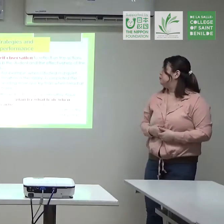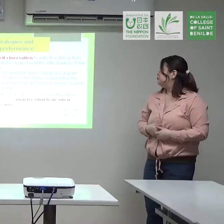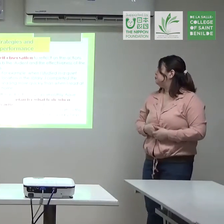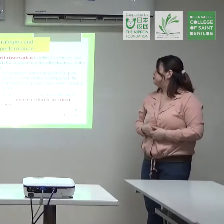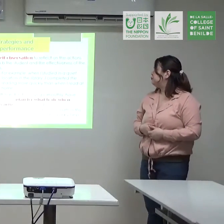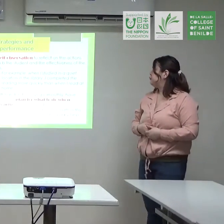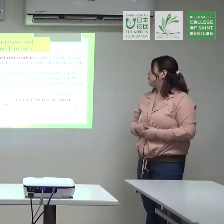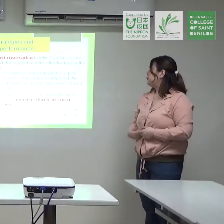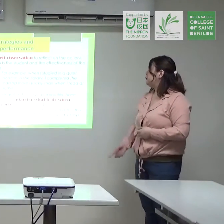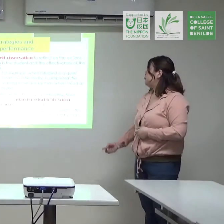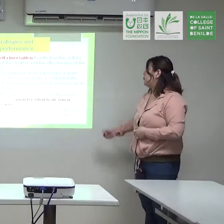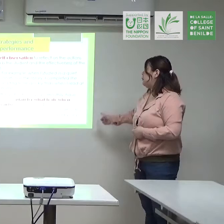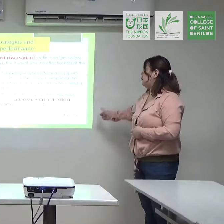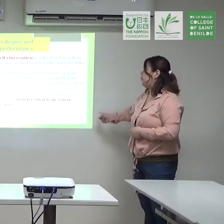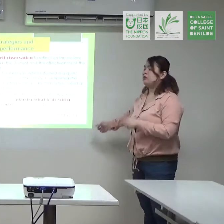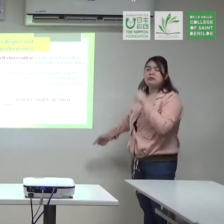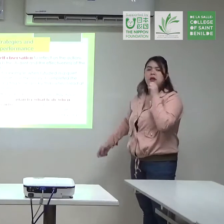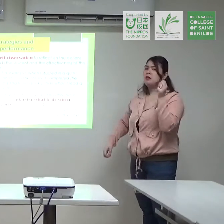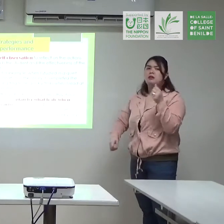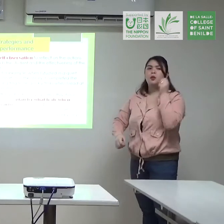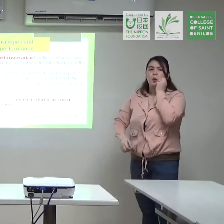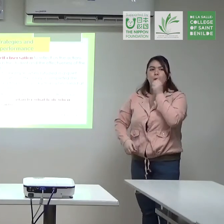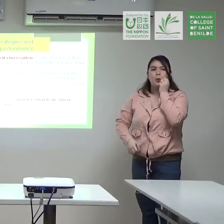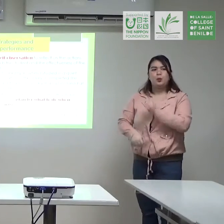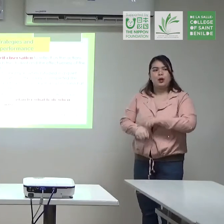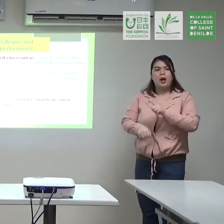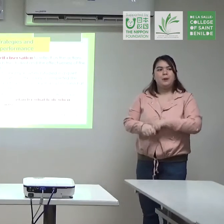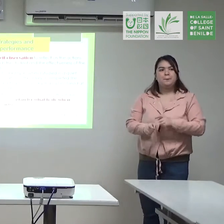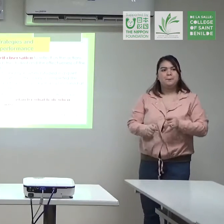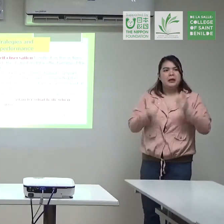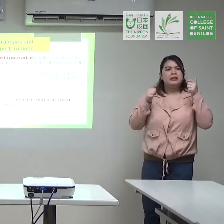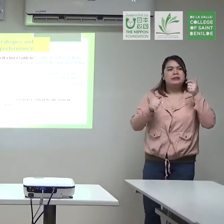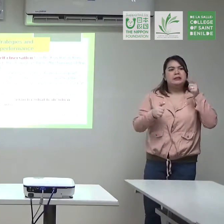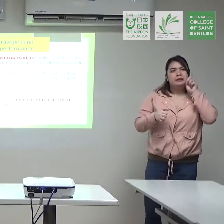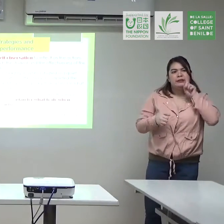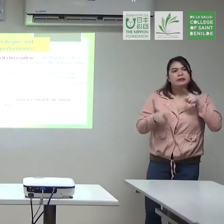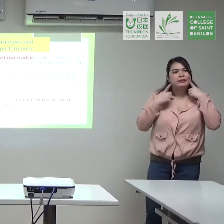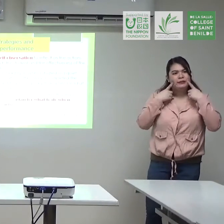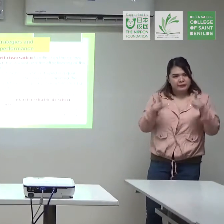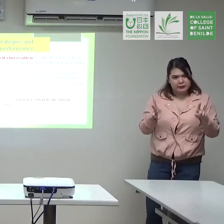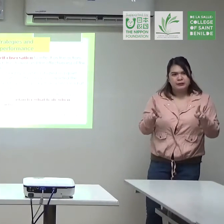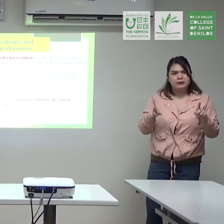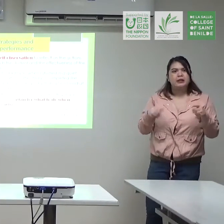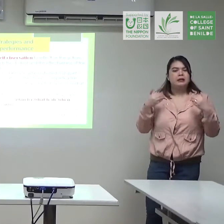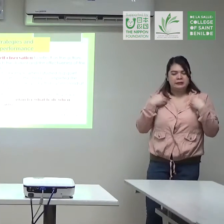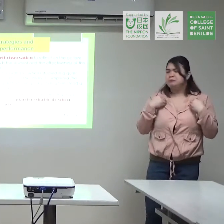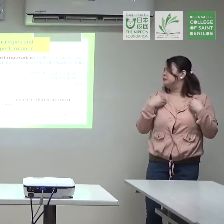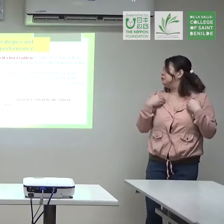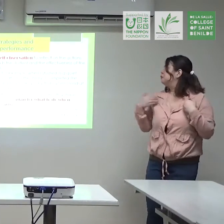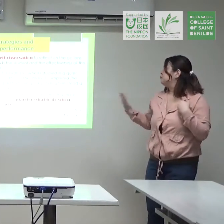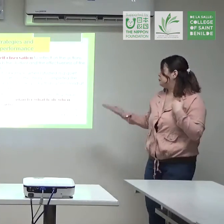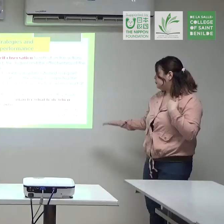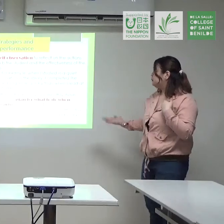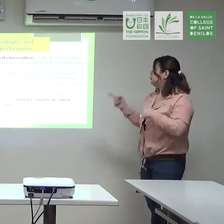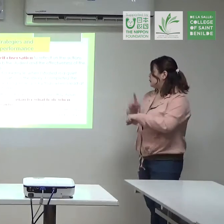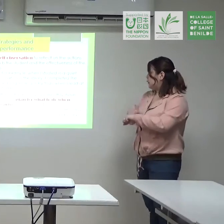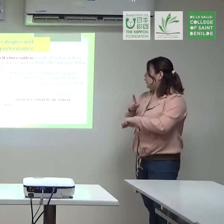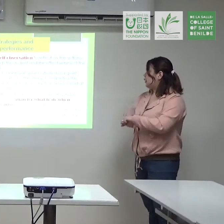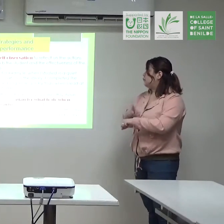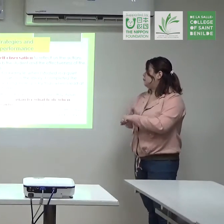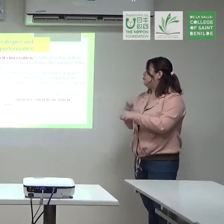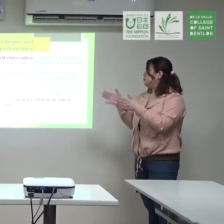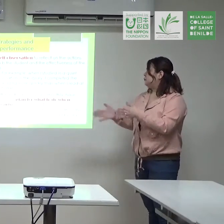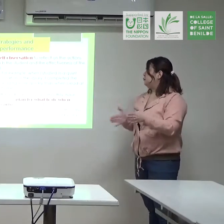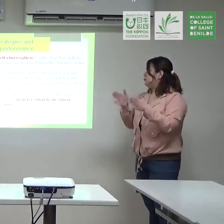Because things don't always go smoothly, have students make a plan for what to do when obstacles